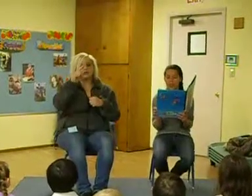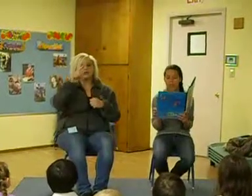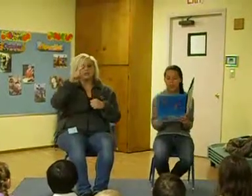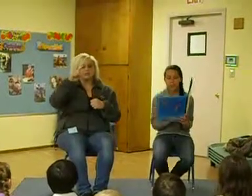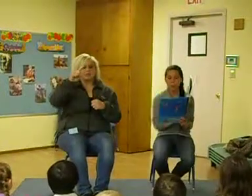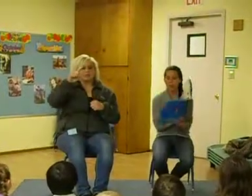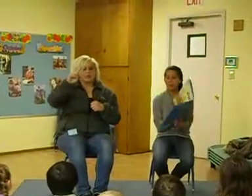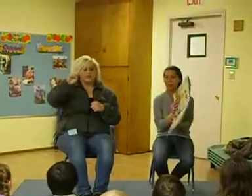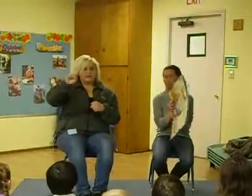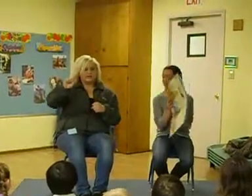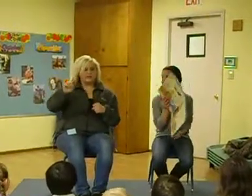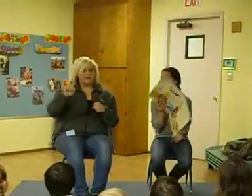again.